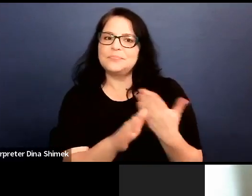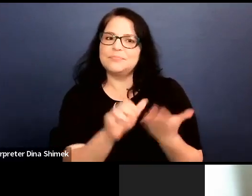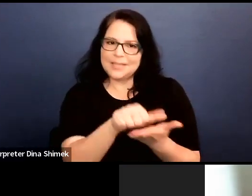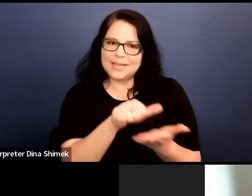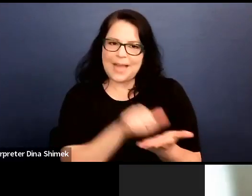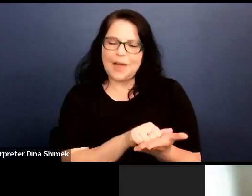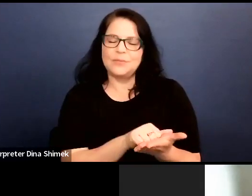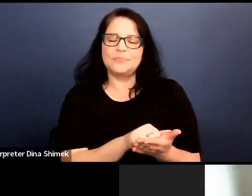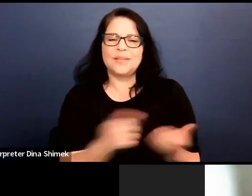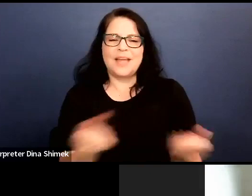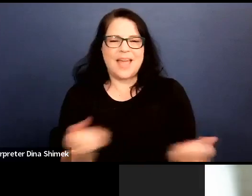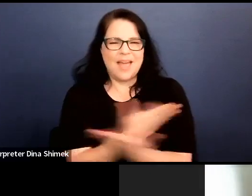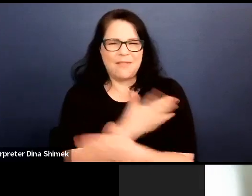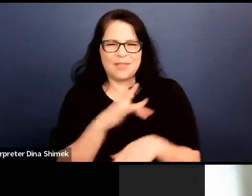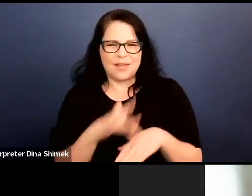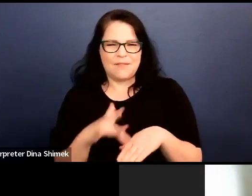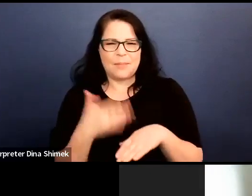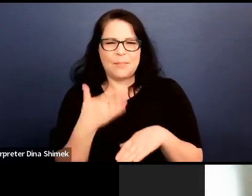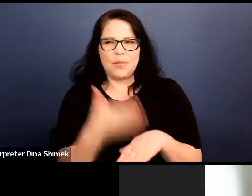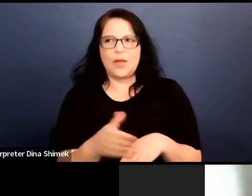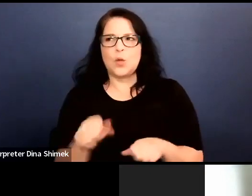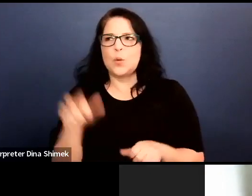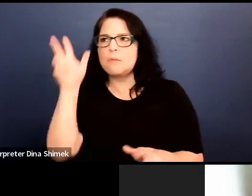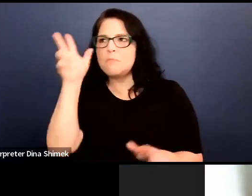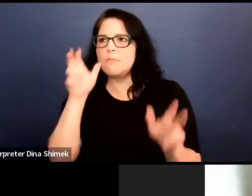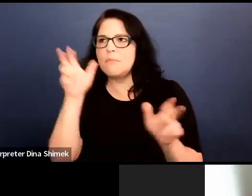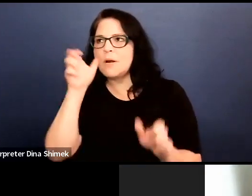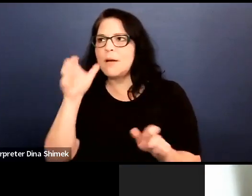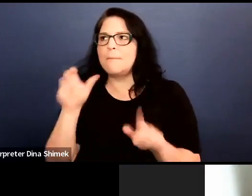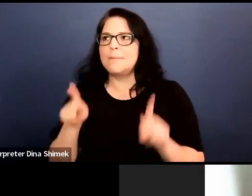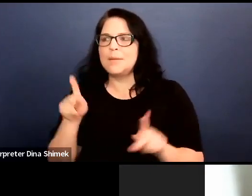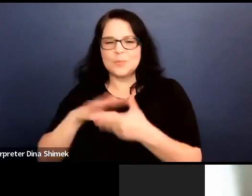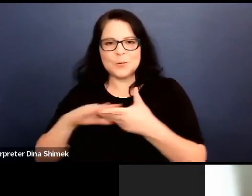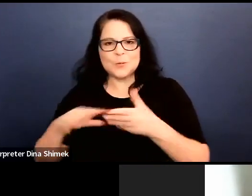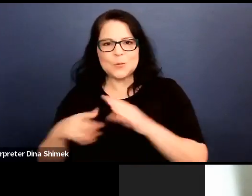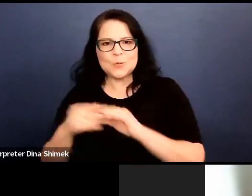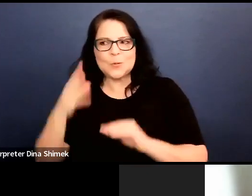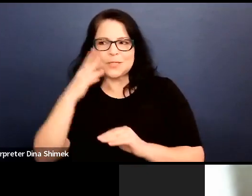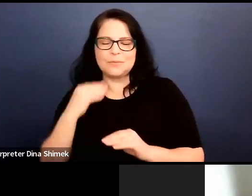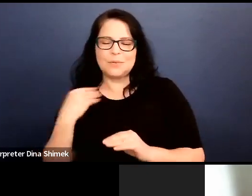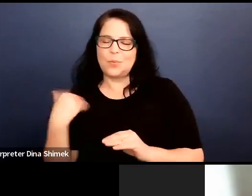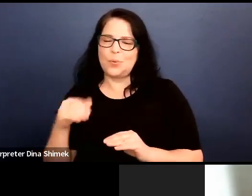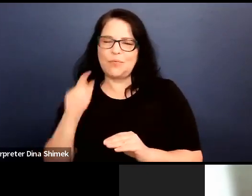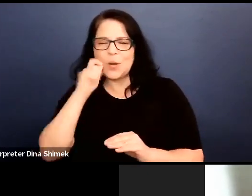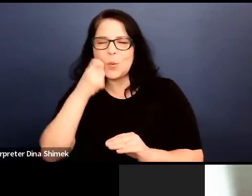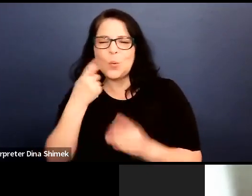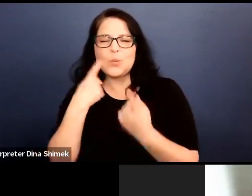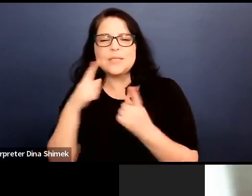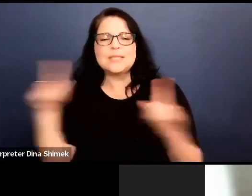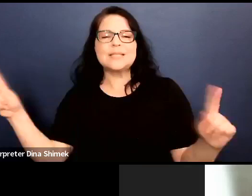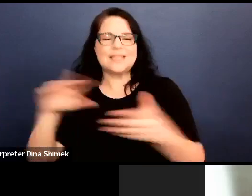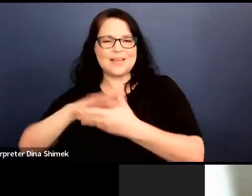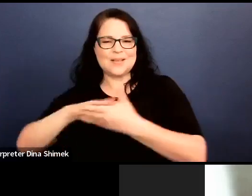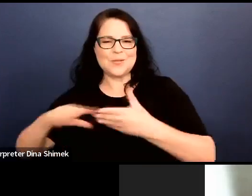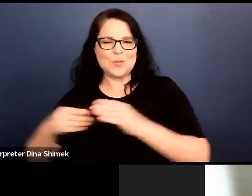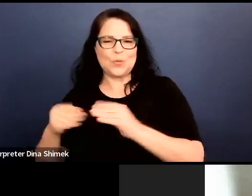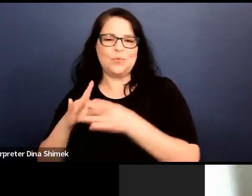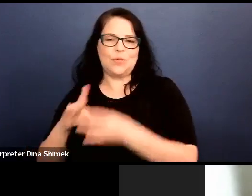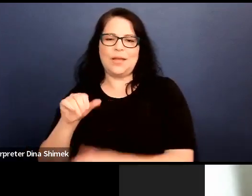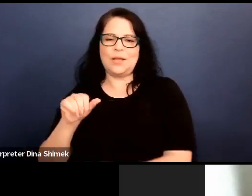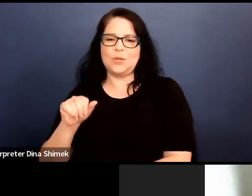and listen and hear other people's stories, and just the cool success stories people have had with an ABLE